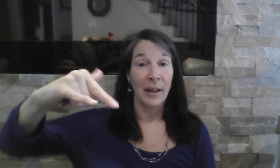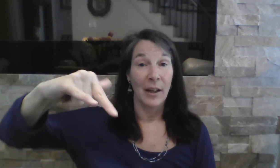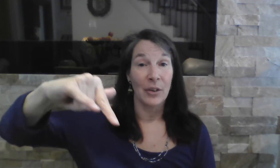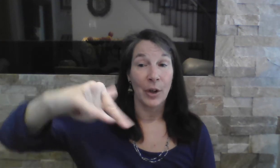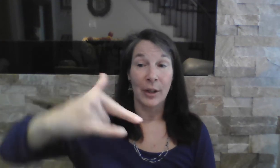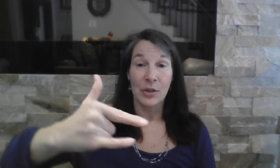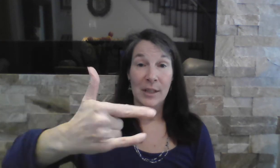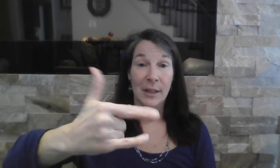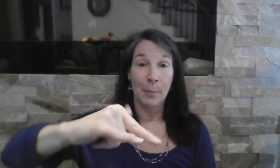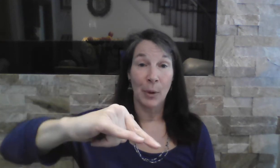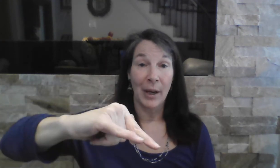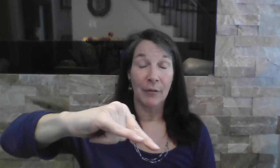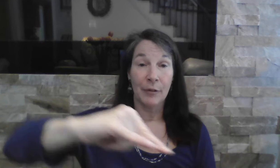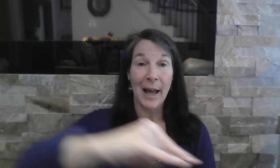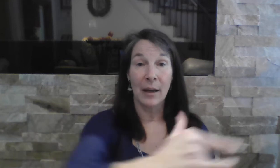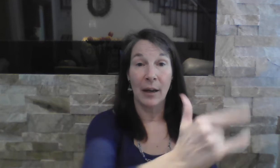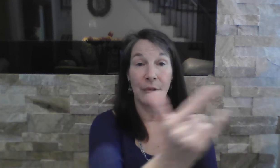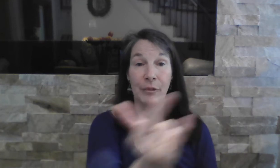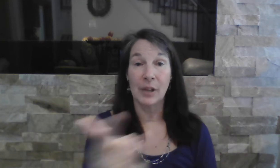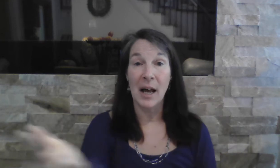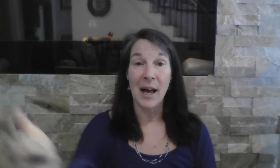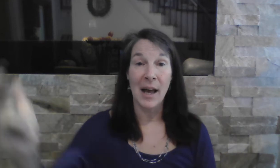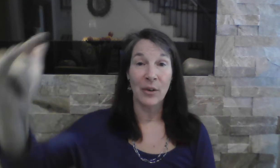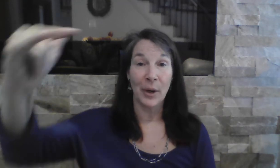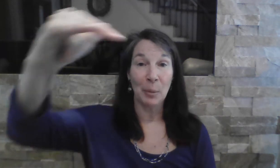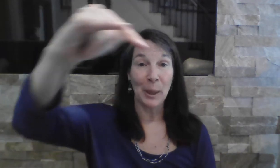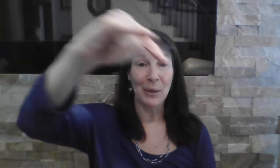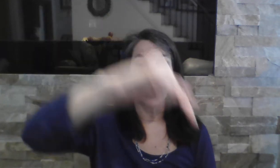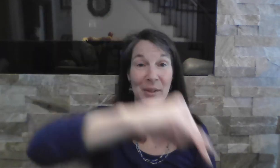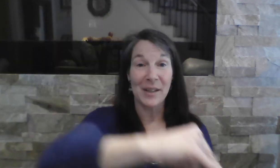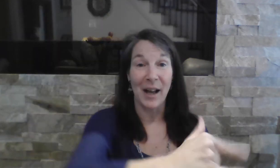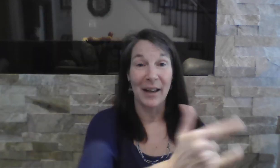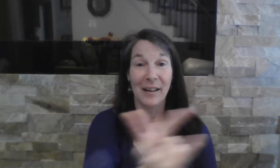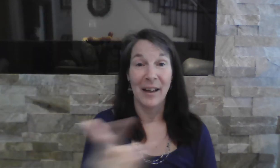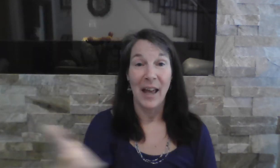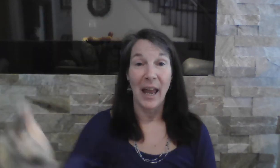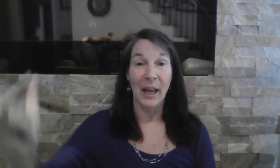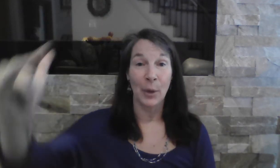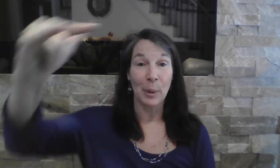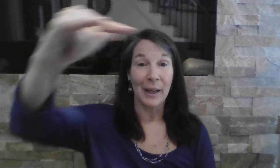You're gonna just keep your hand flat and fly your airplane through the sky. Airplane.